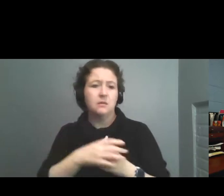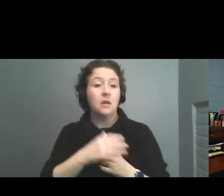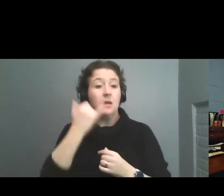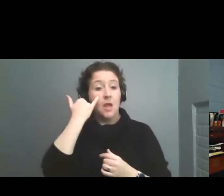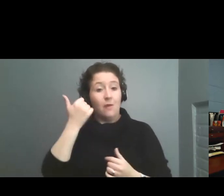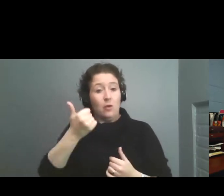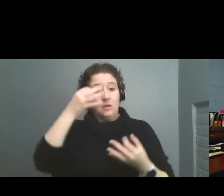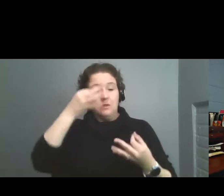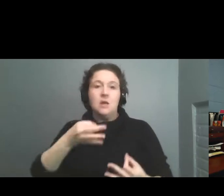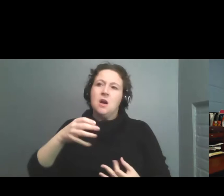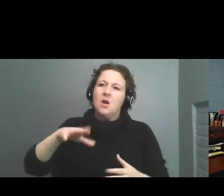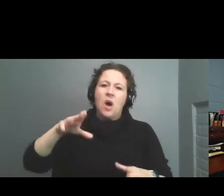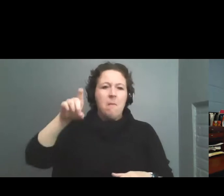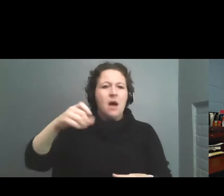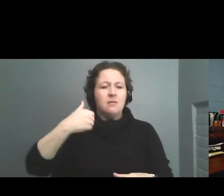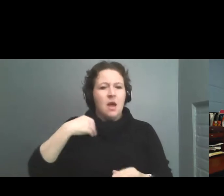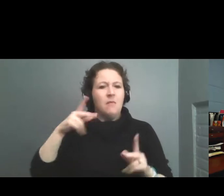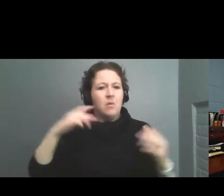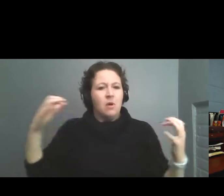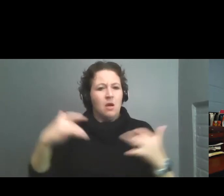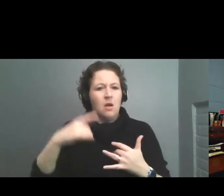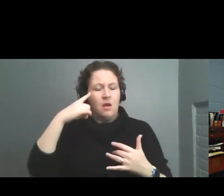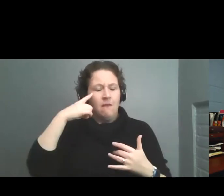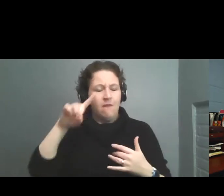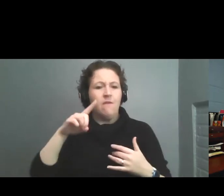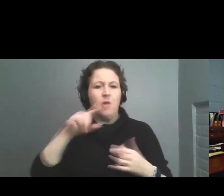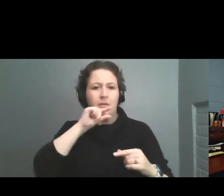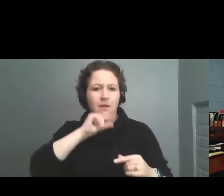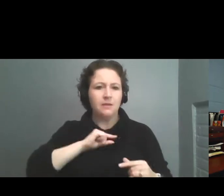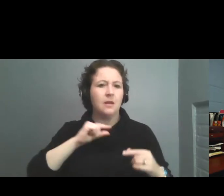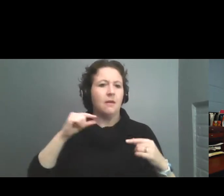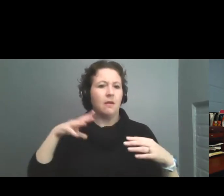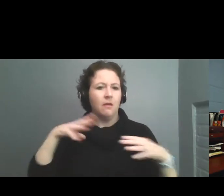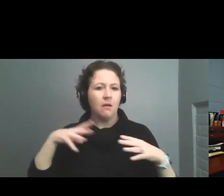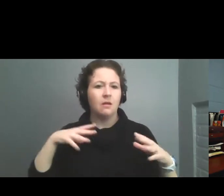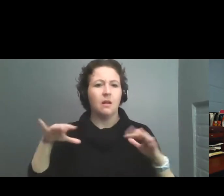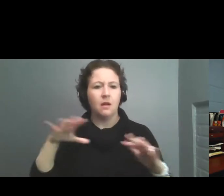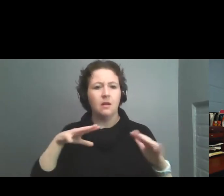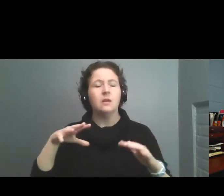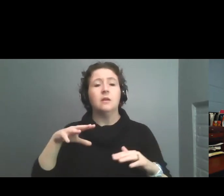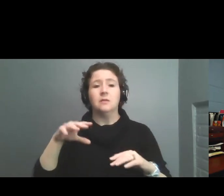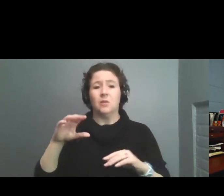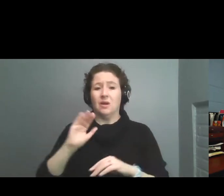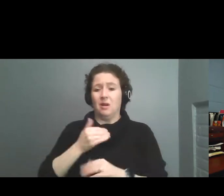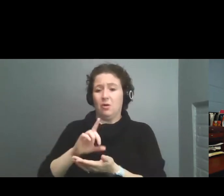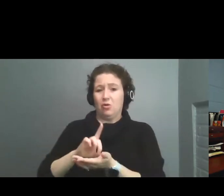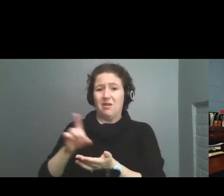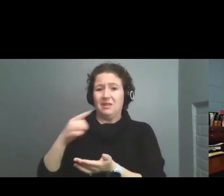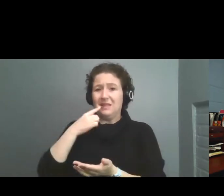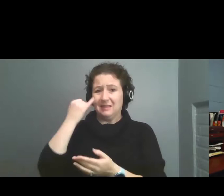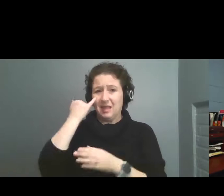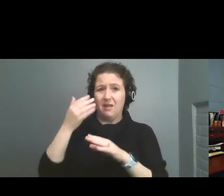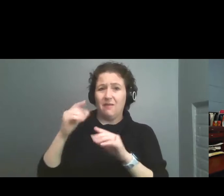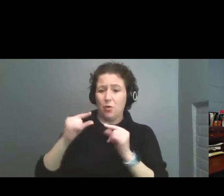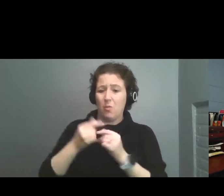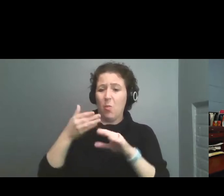them small. The Quad Cities' own Dr. Ludwig believes that groups larger than 10 significantly increases the risk of spreading the